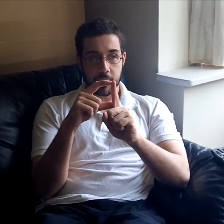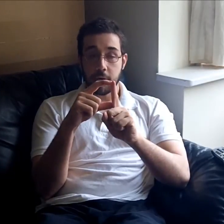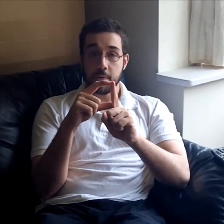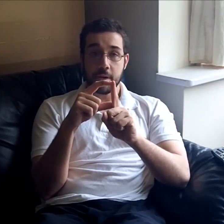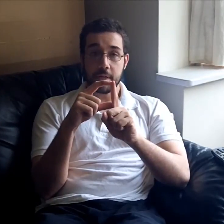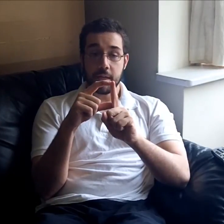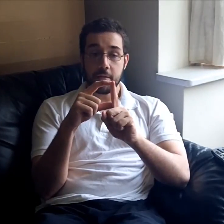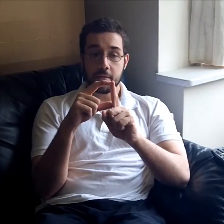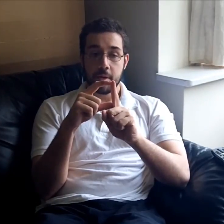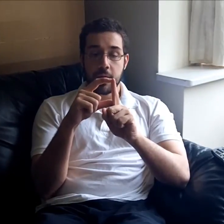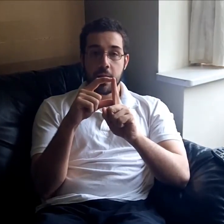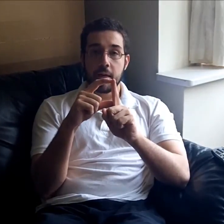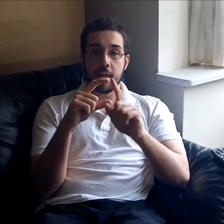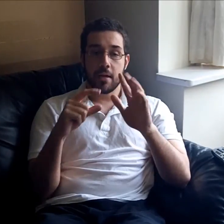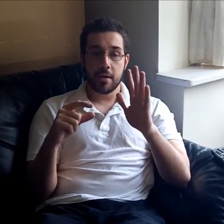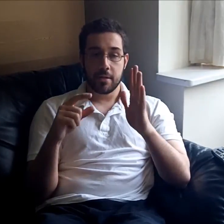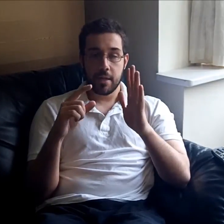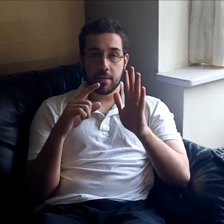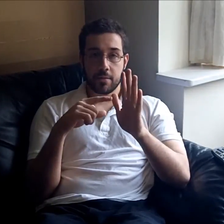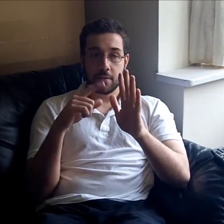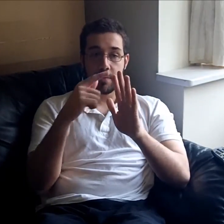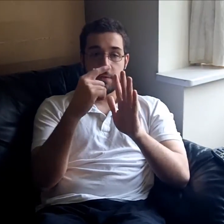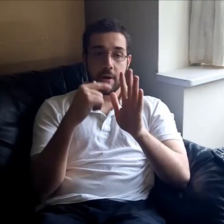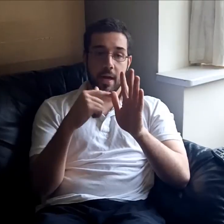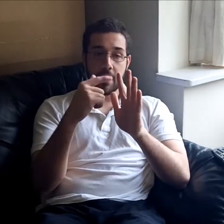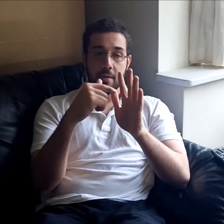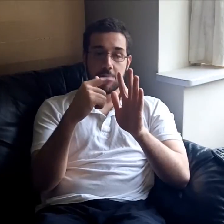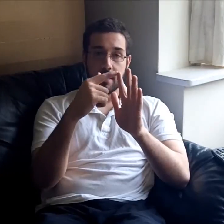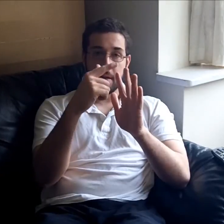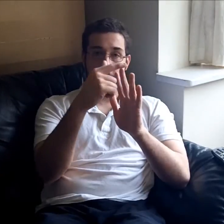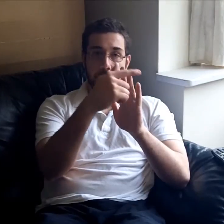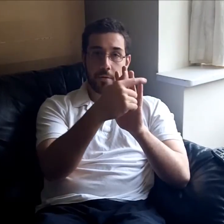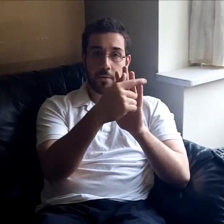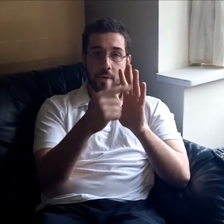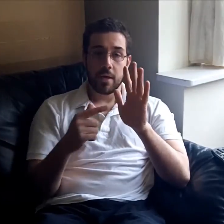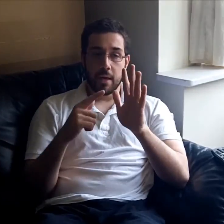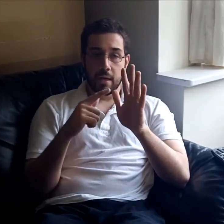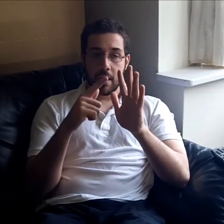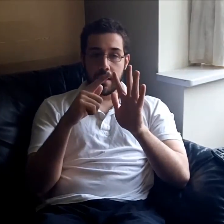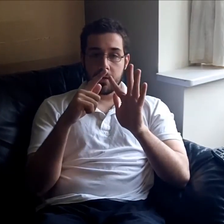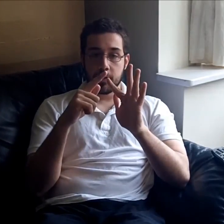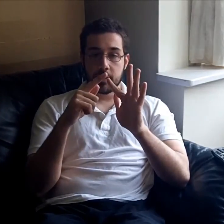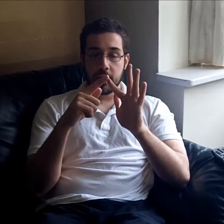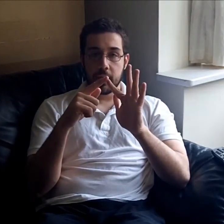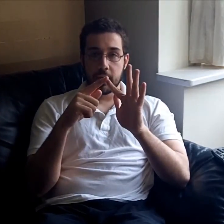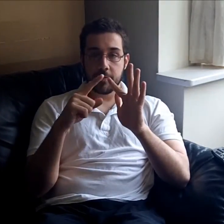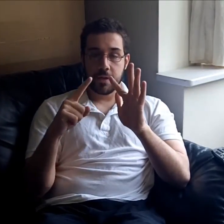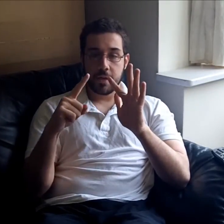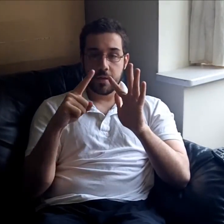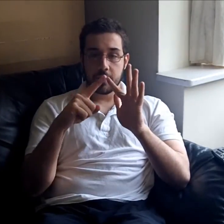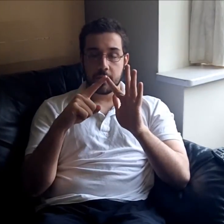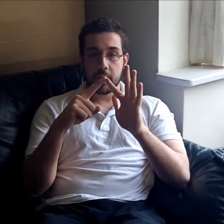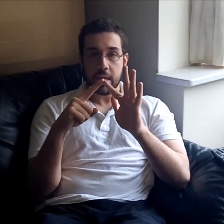Oh no, we go to E. And E, guys, is, because we've got A, E, I, O, U, E is just the index finger to the index